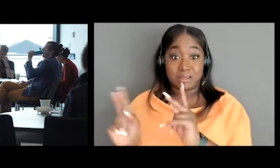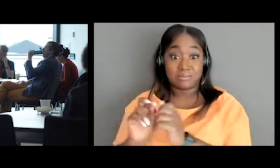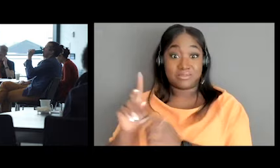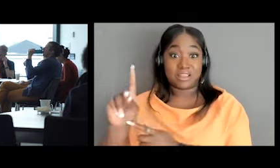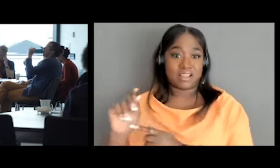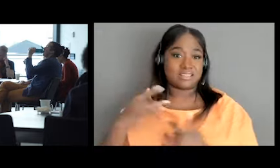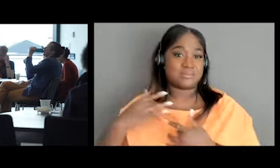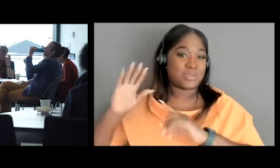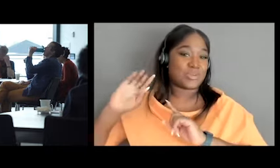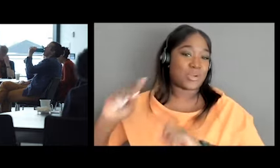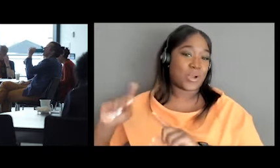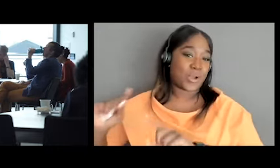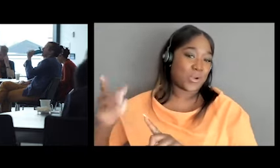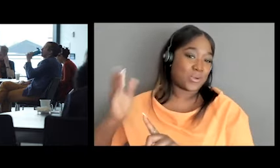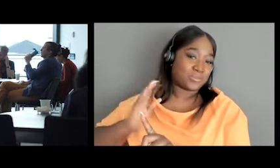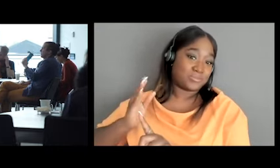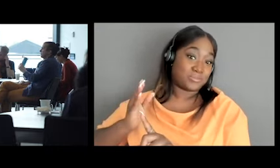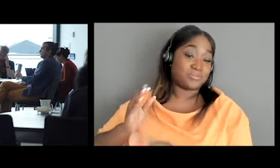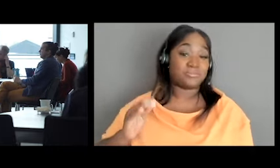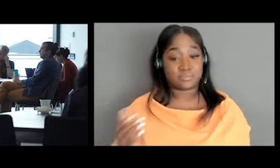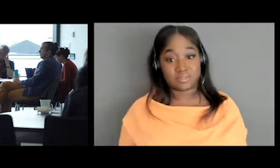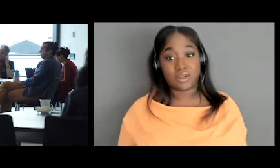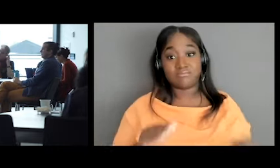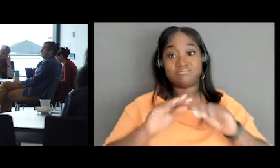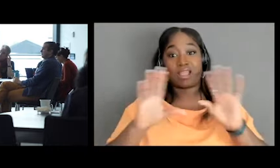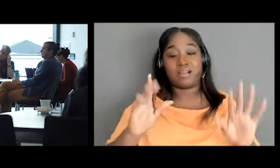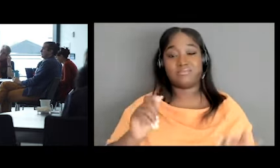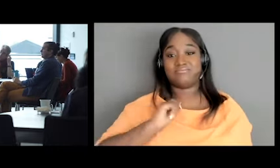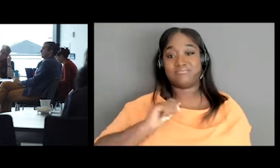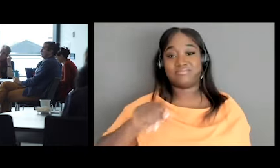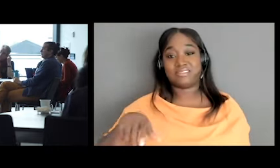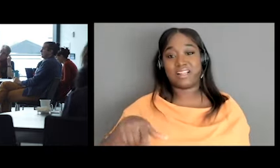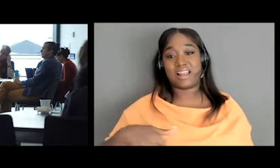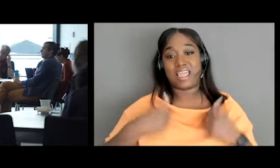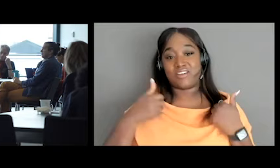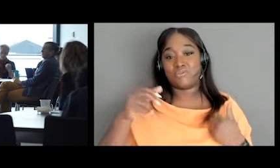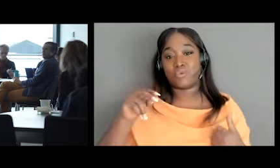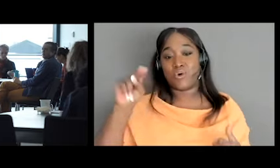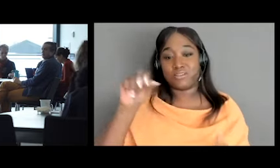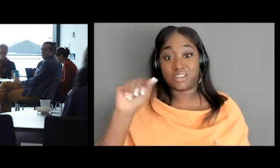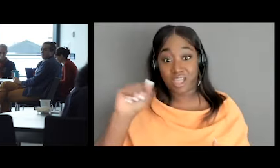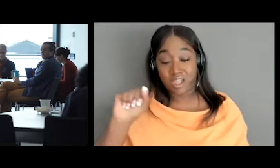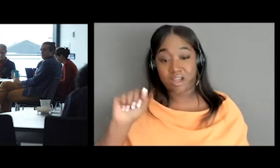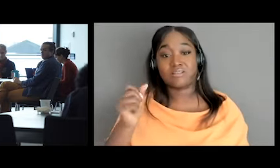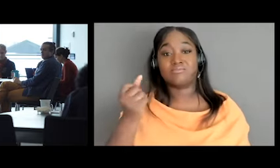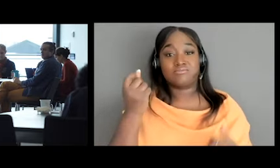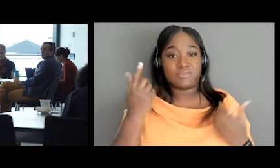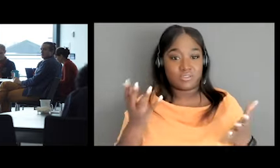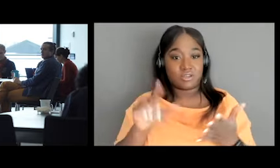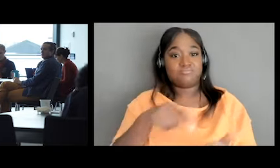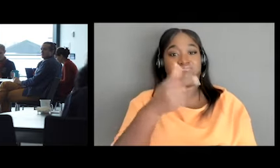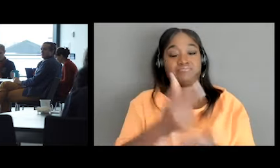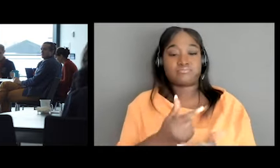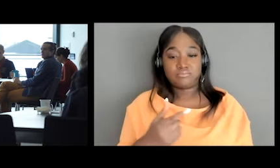I live in North Seattle because that's where I know. I went to the University of Washington, got established